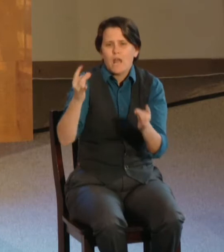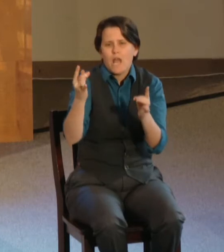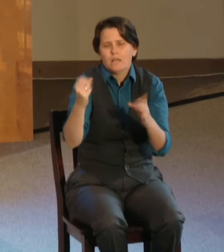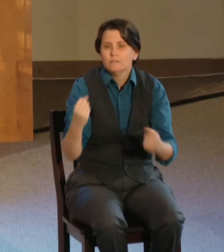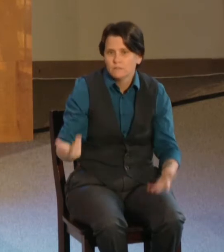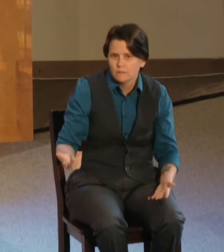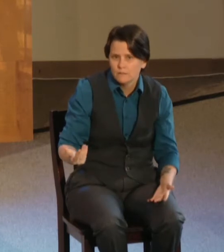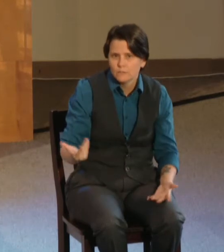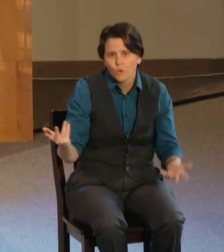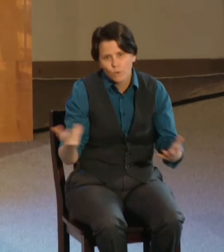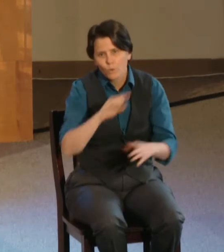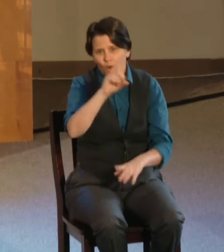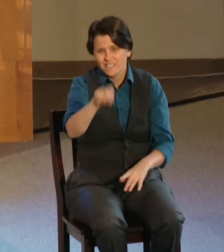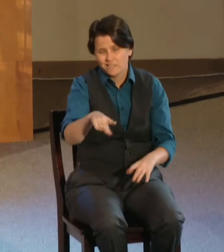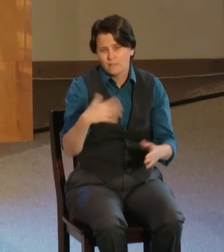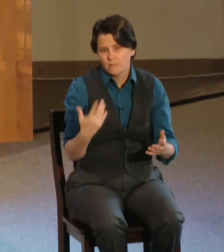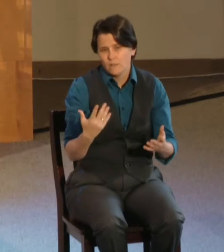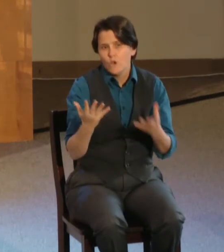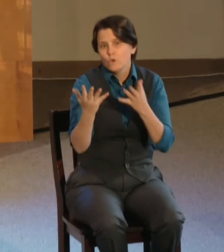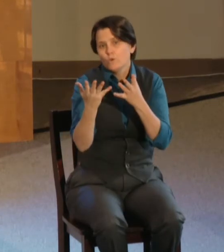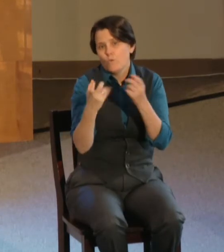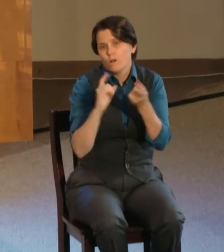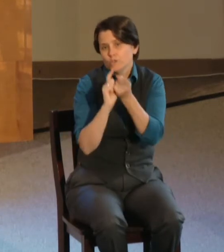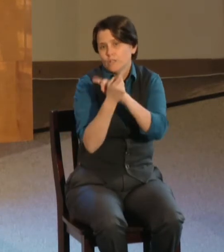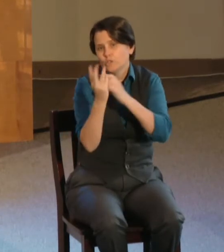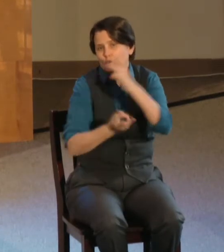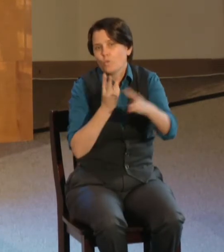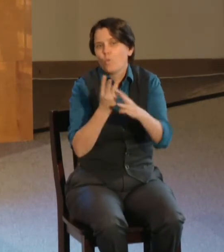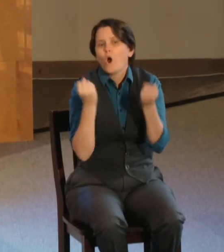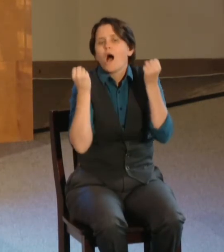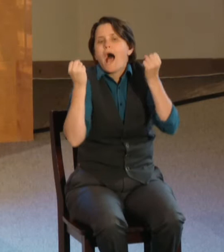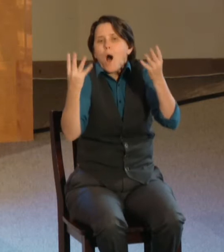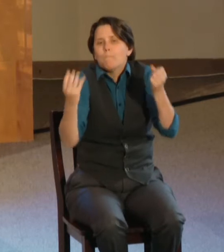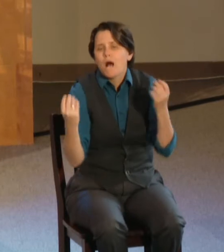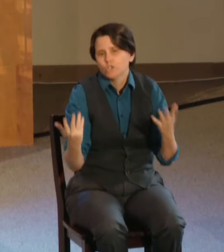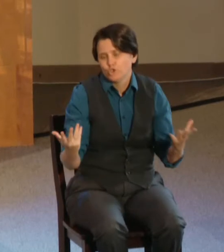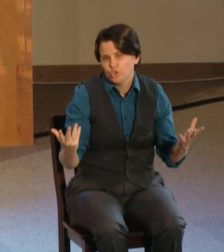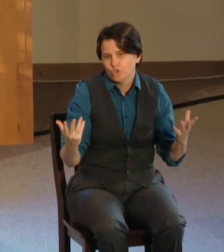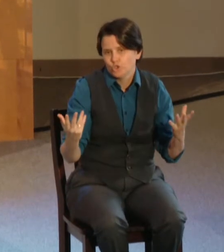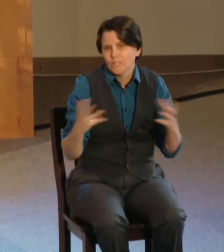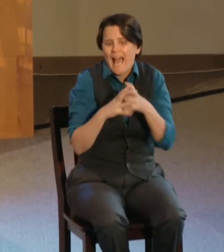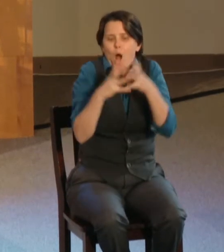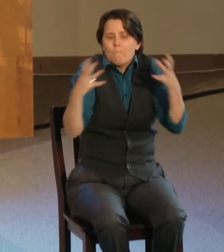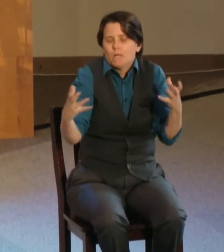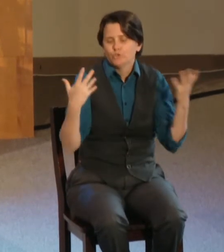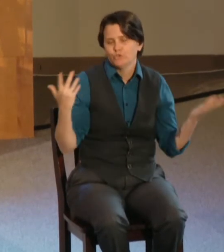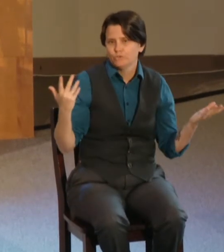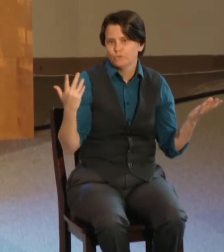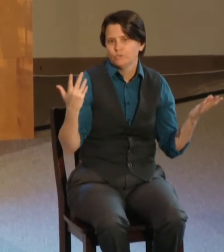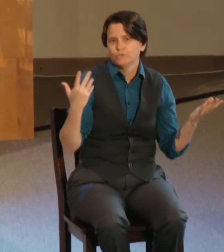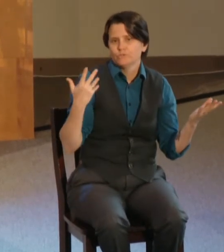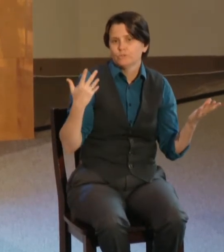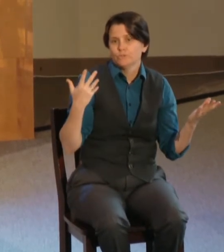world? A little or in a huge way? Because if you want to change the world in a huge way, it